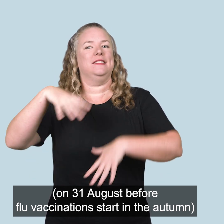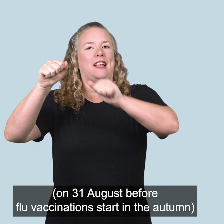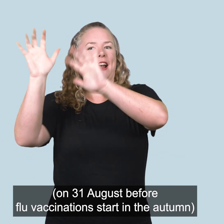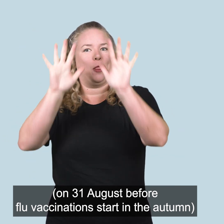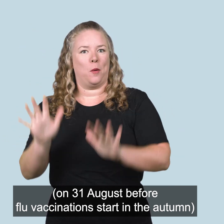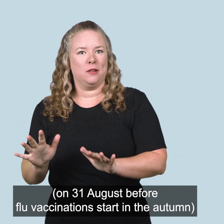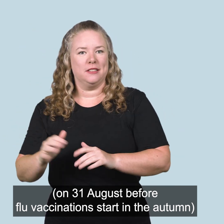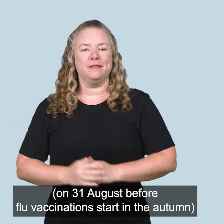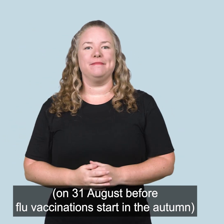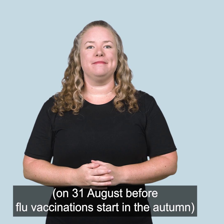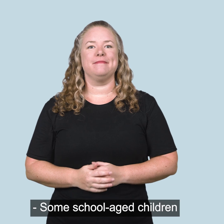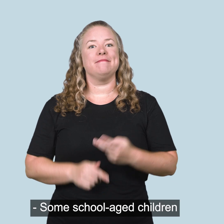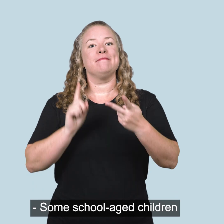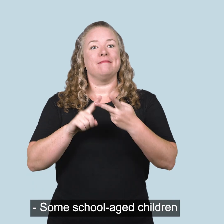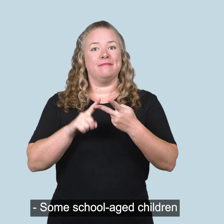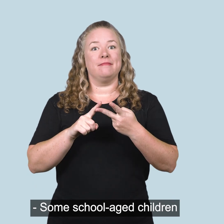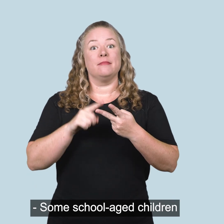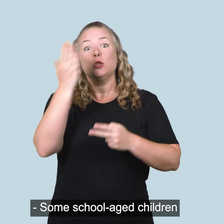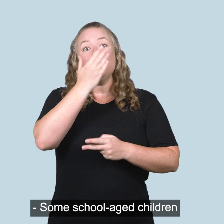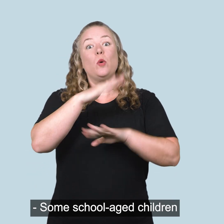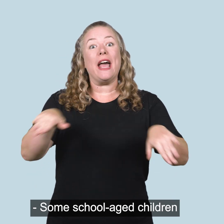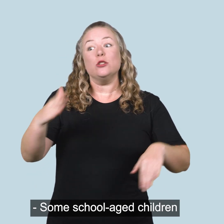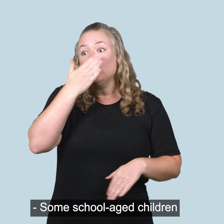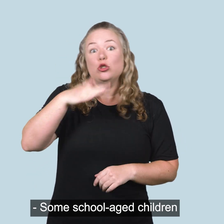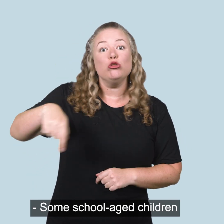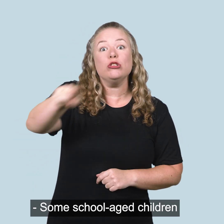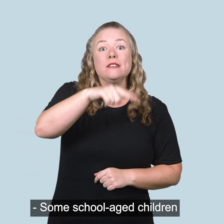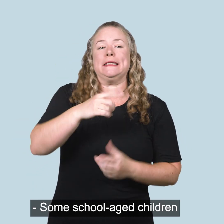the autumn, some school-aged children,